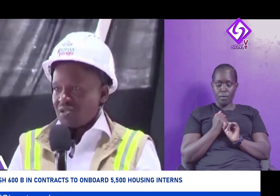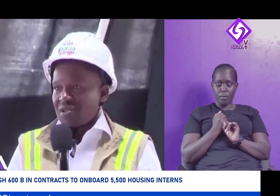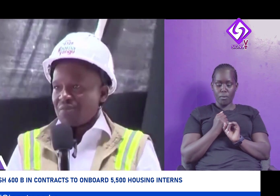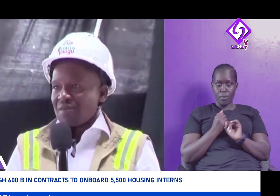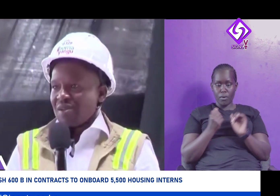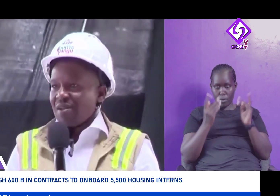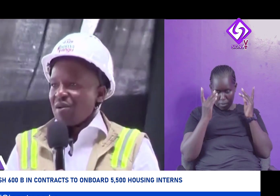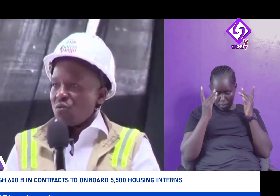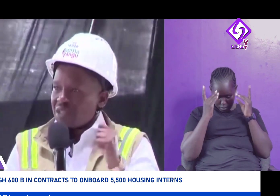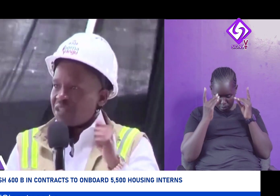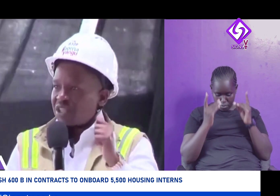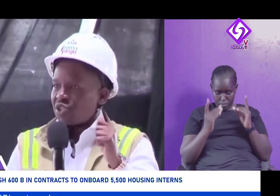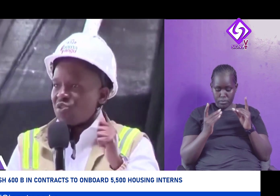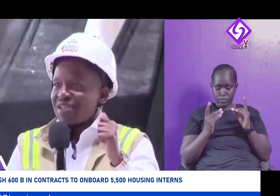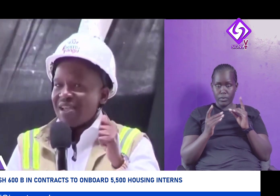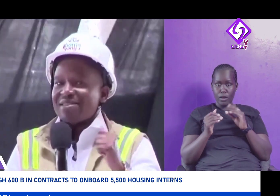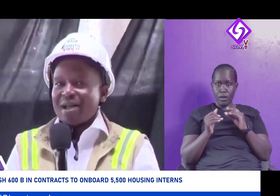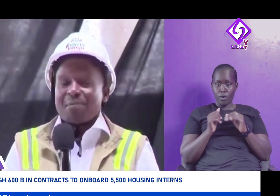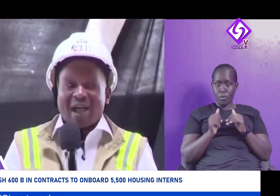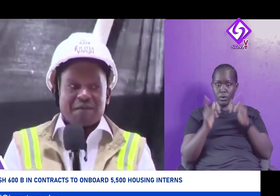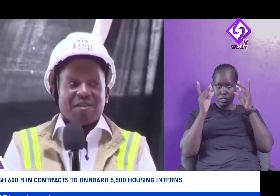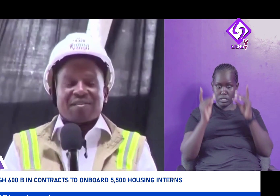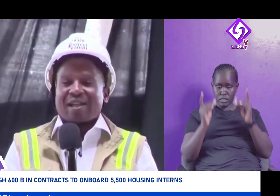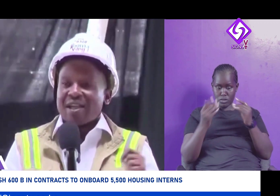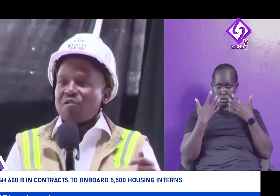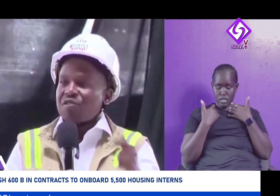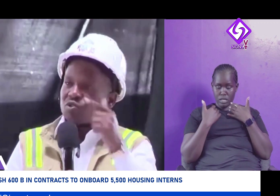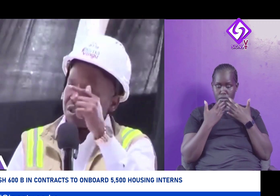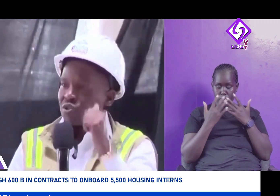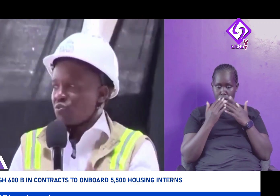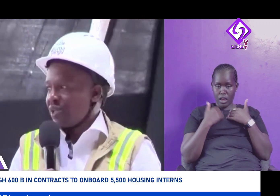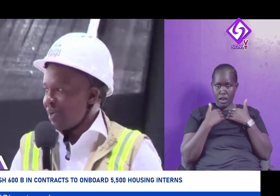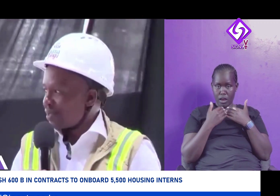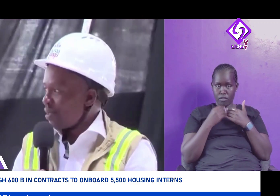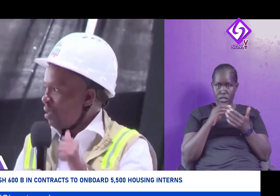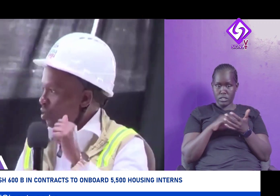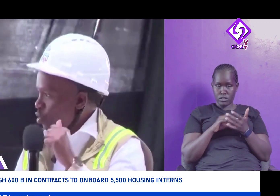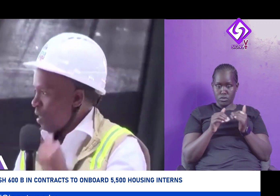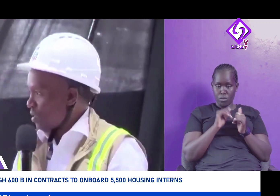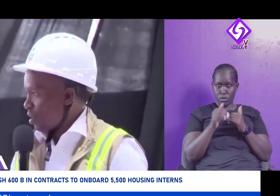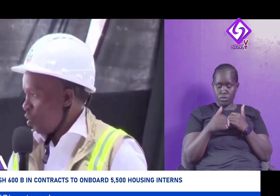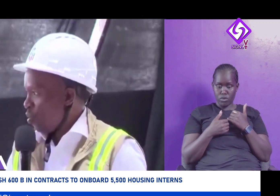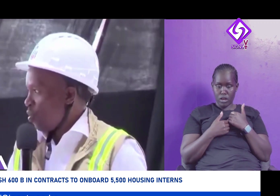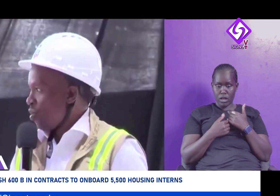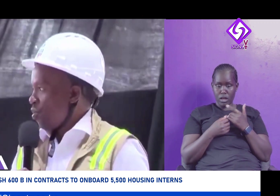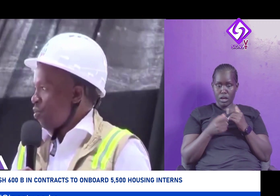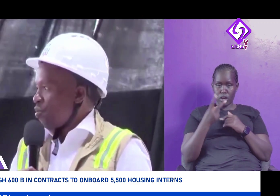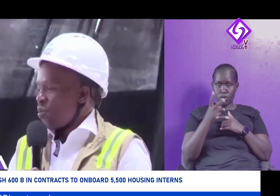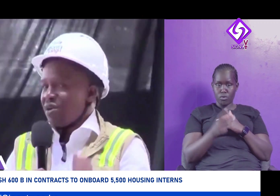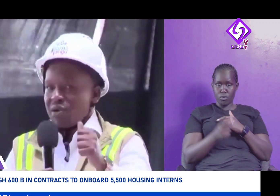decisions, which decisions ends up having the kind of situations we had 2 months ago when we